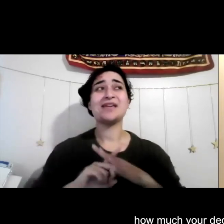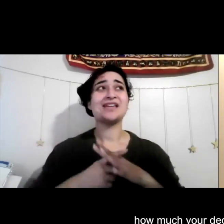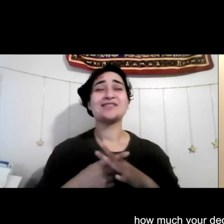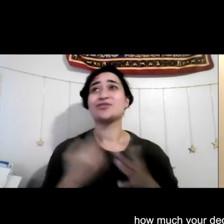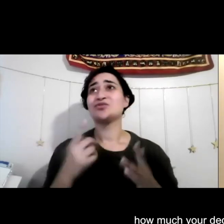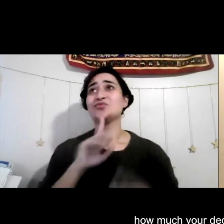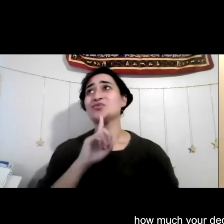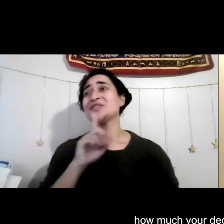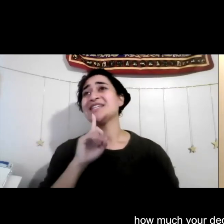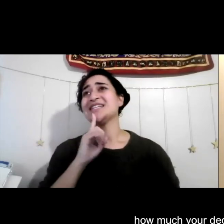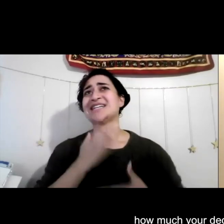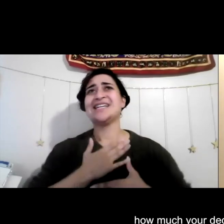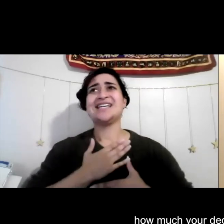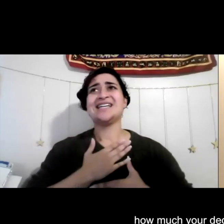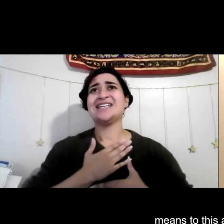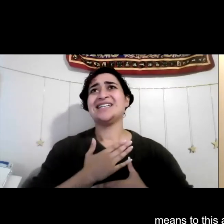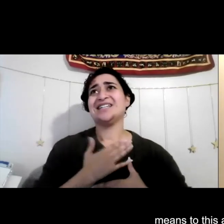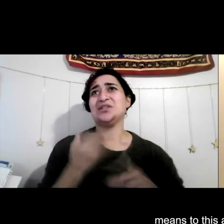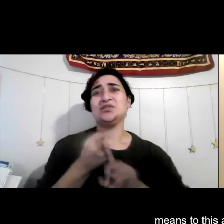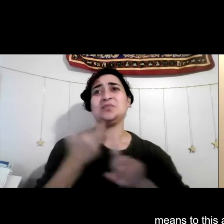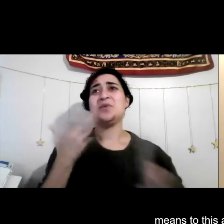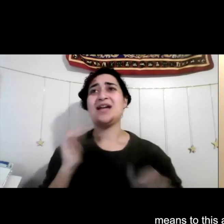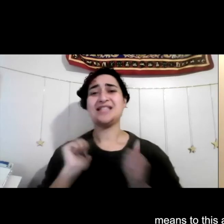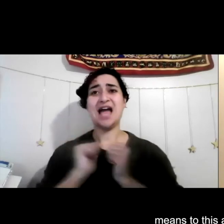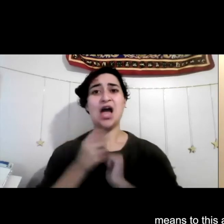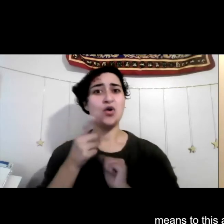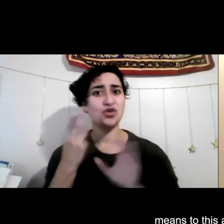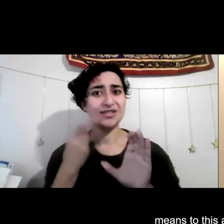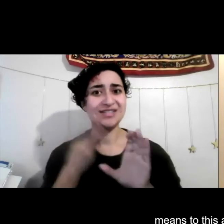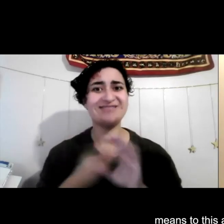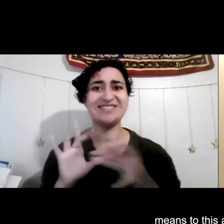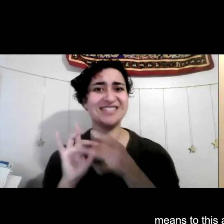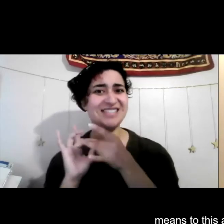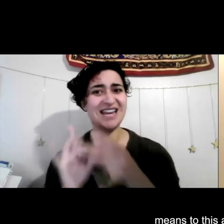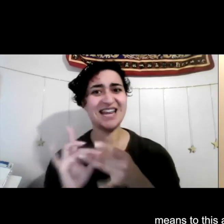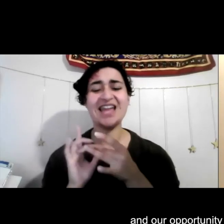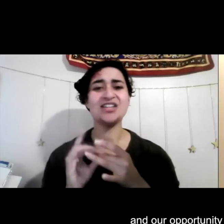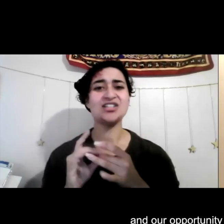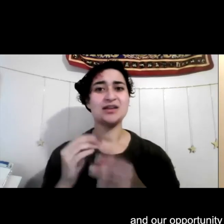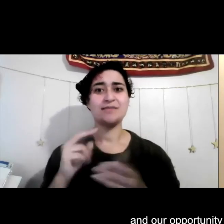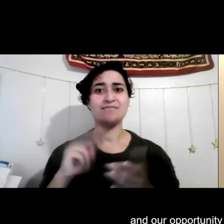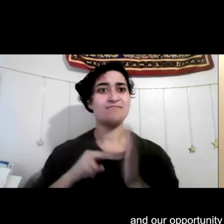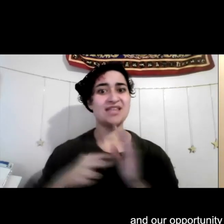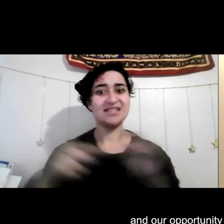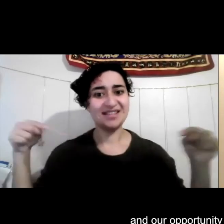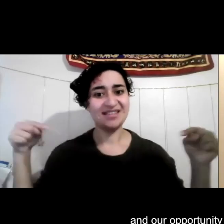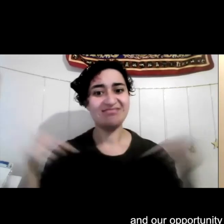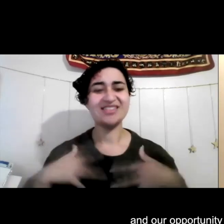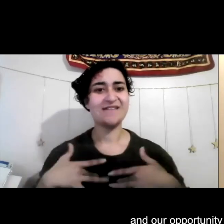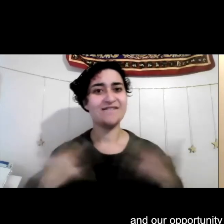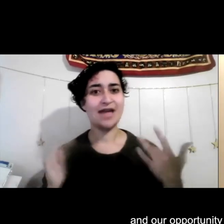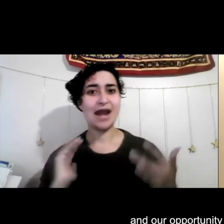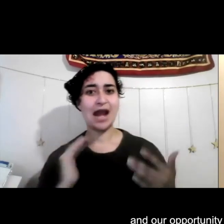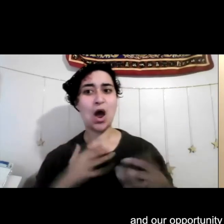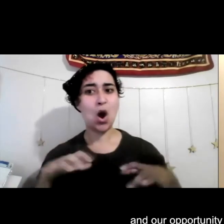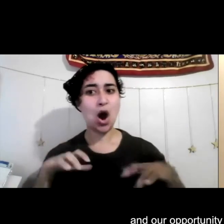how much your dedication, Thelma, means to this annual event and our opportunity